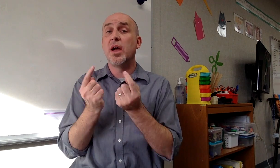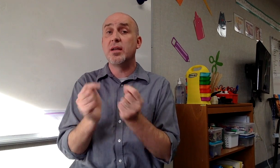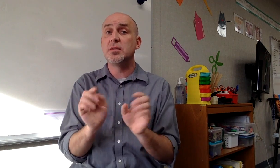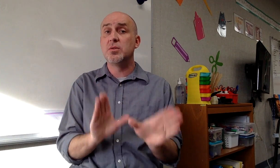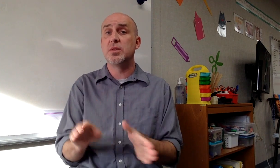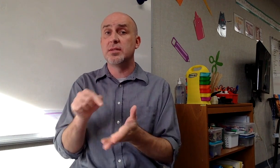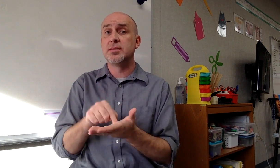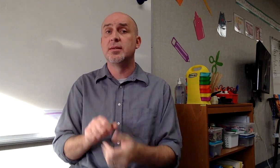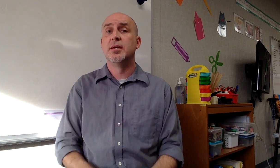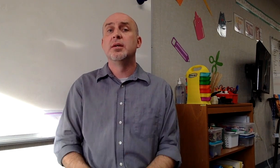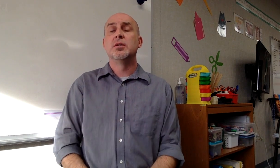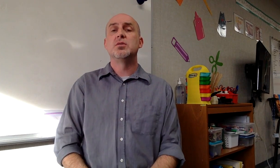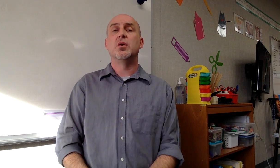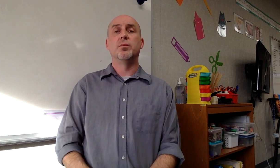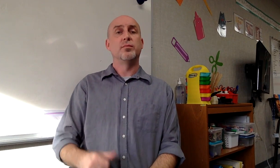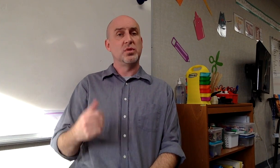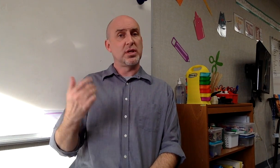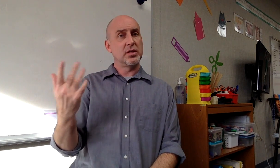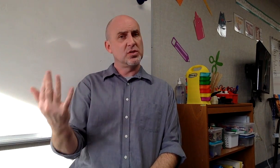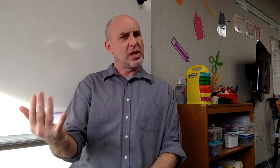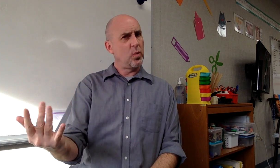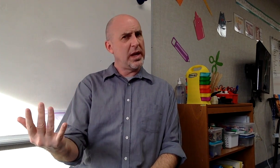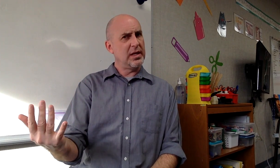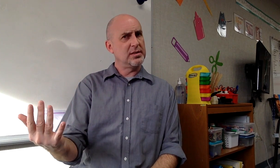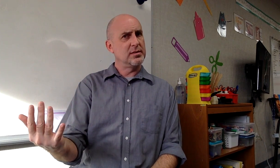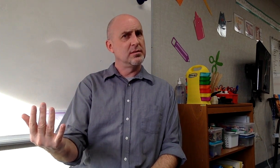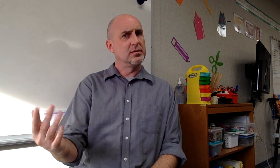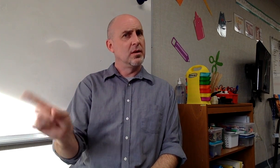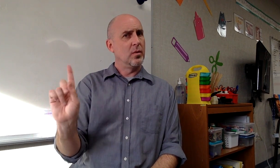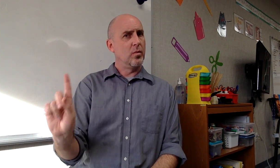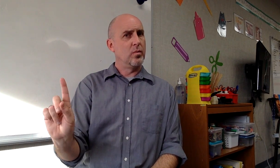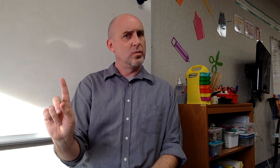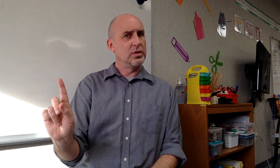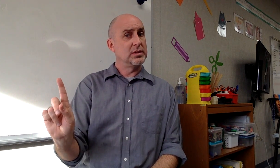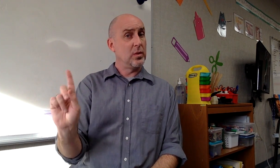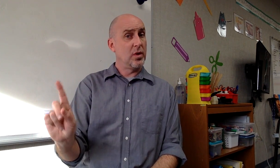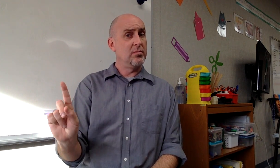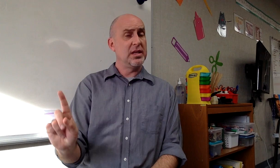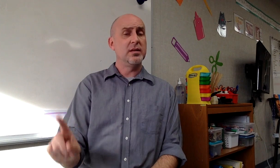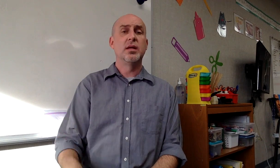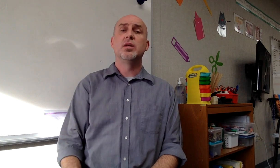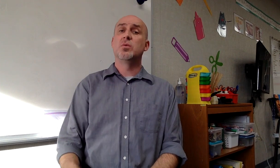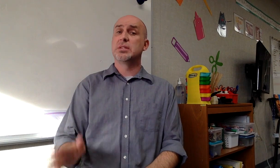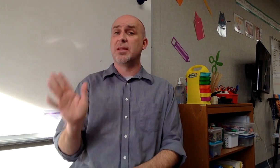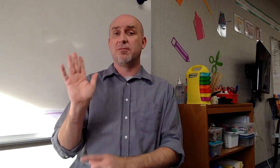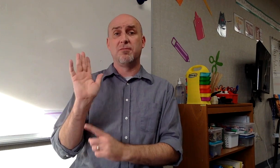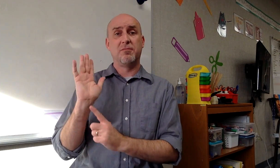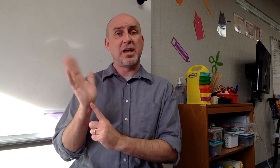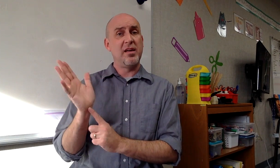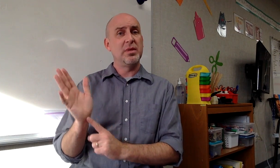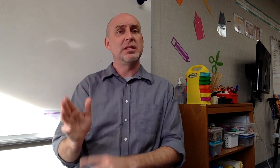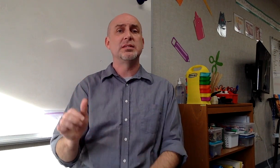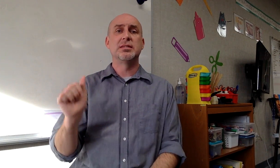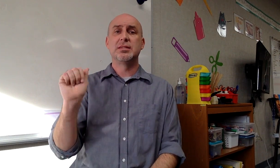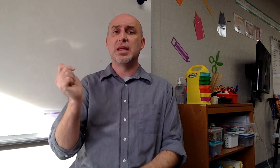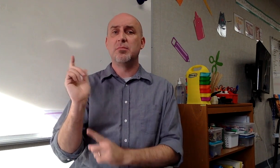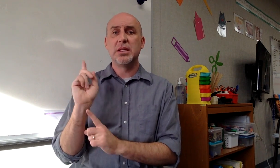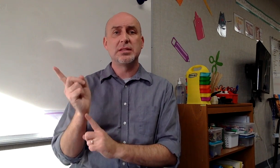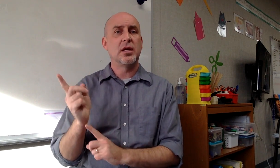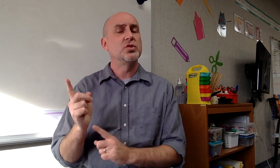to do this. So when you're talking to your child, wait. You can say 1 minute. You could say 5 minutes, 10 minutes. I'll show